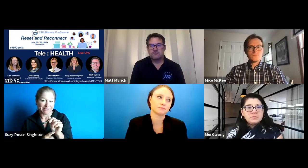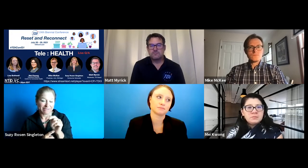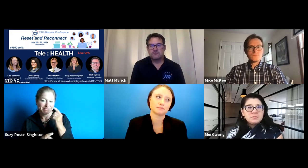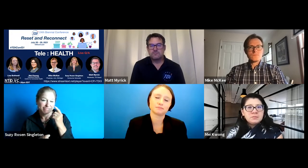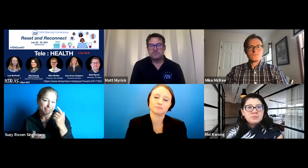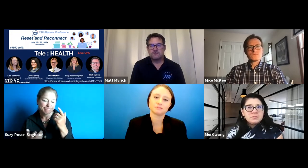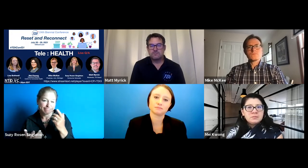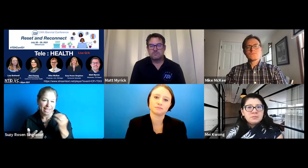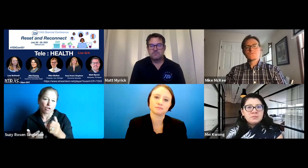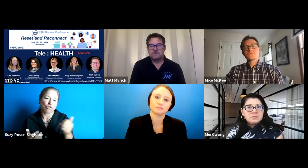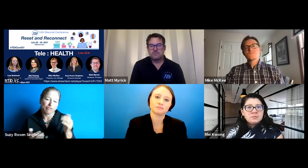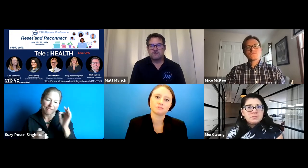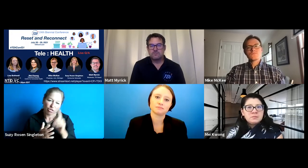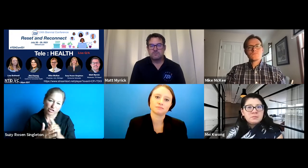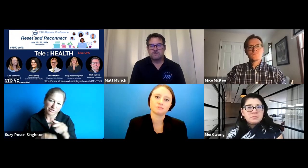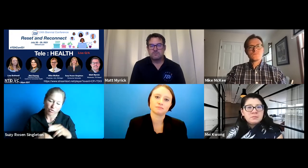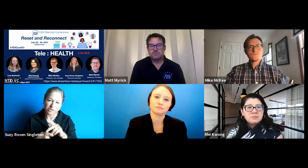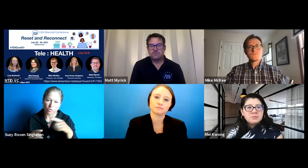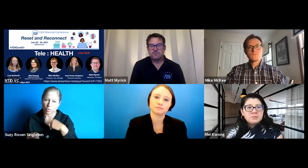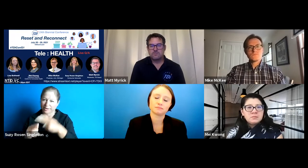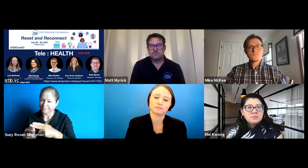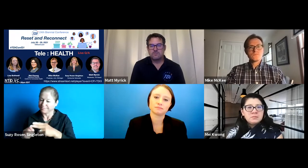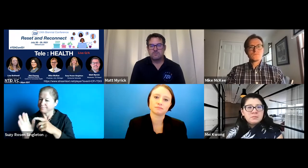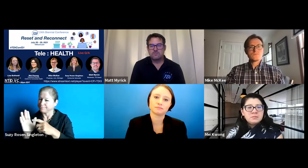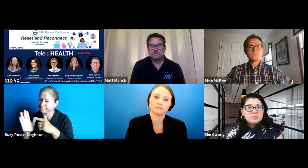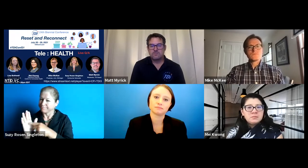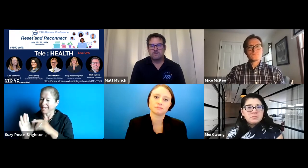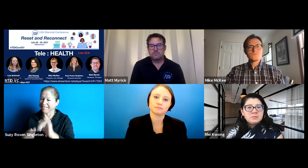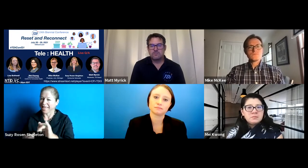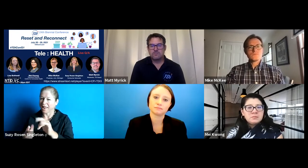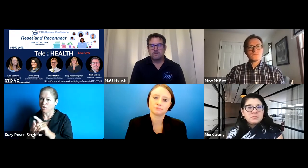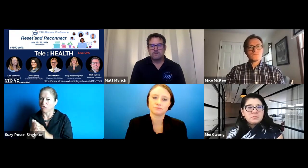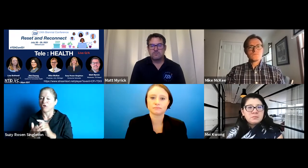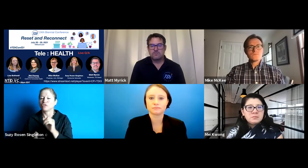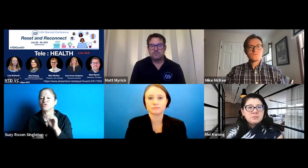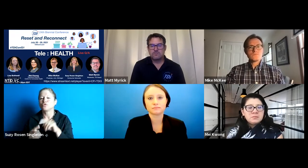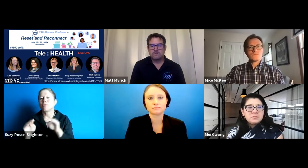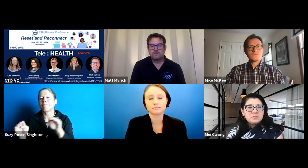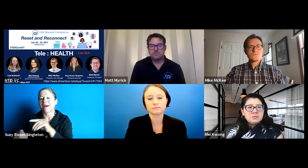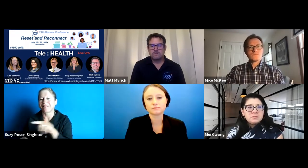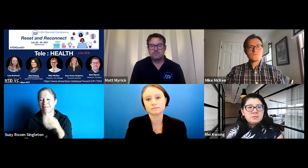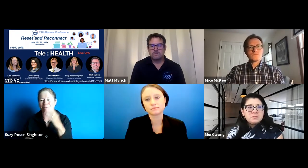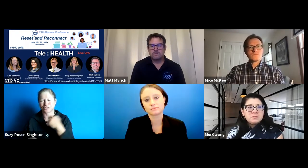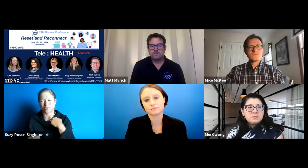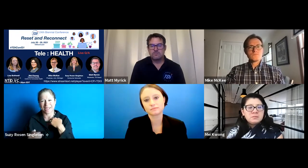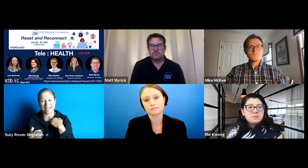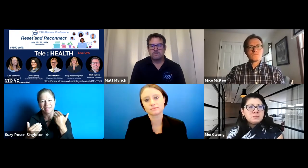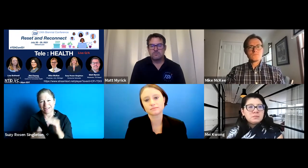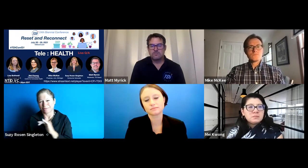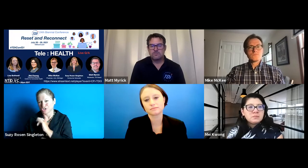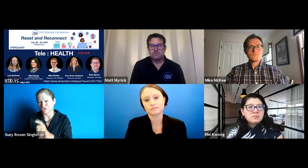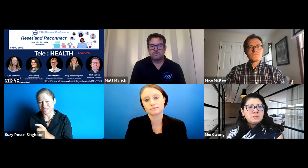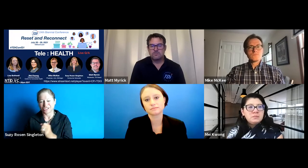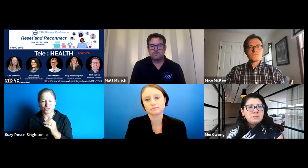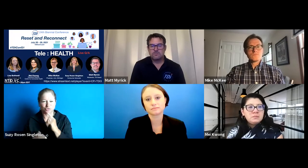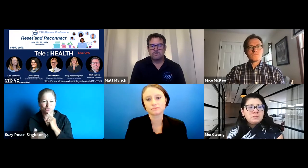must comply with the ADA and other applicable federal laws, of course, but we specifically call out the ADA there as a